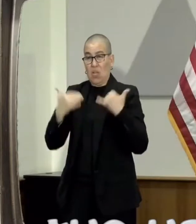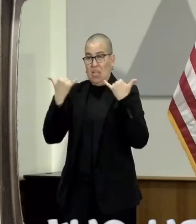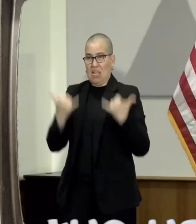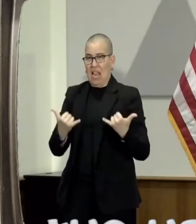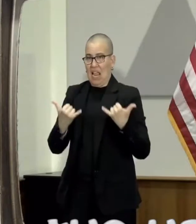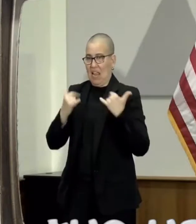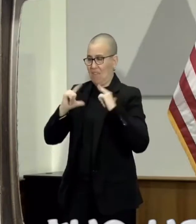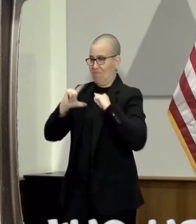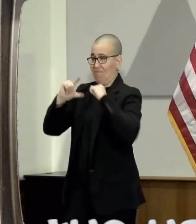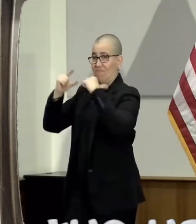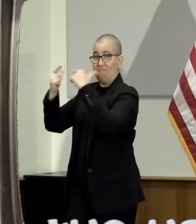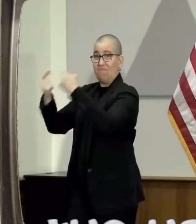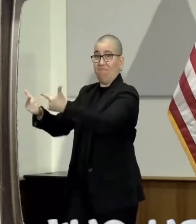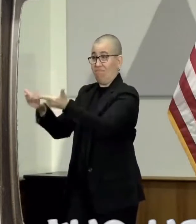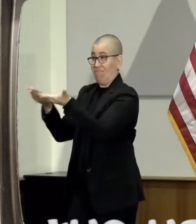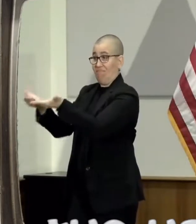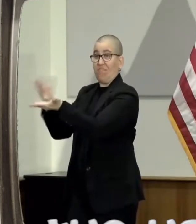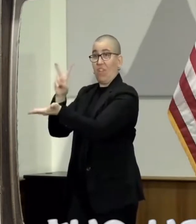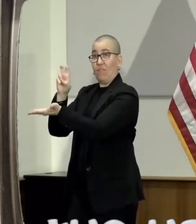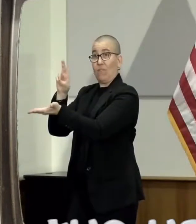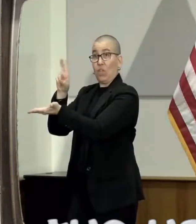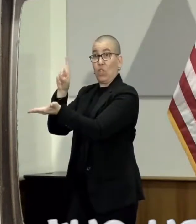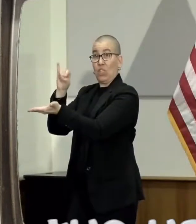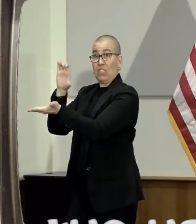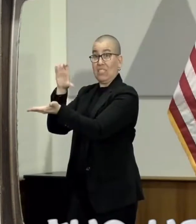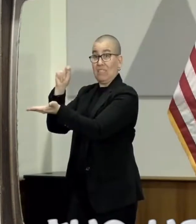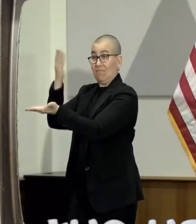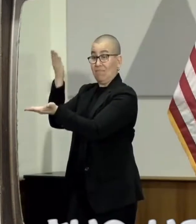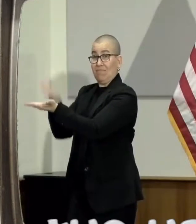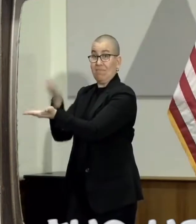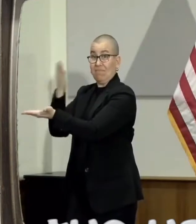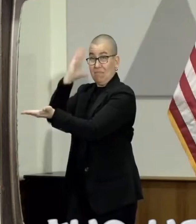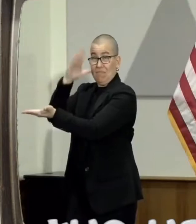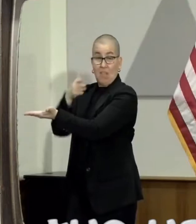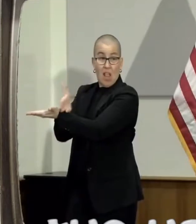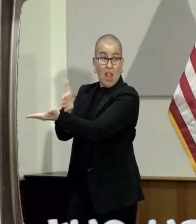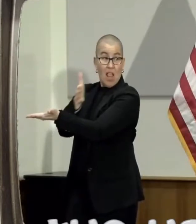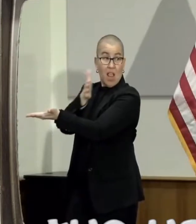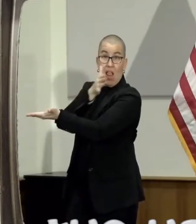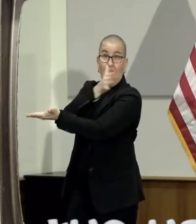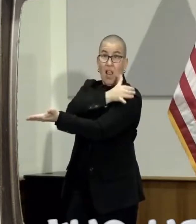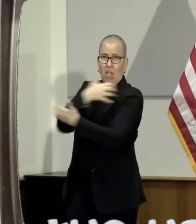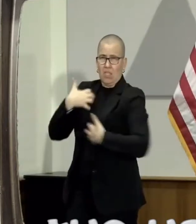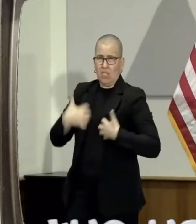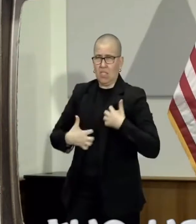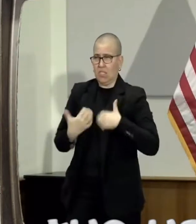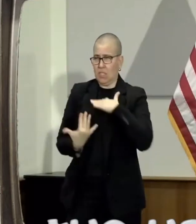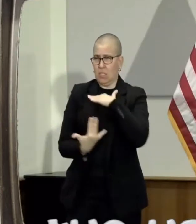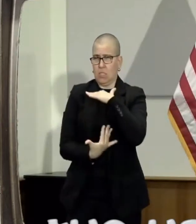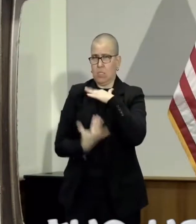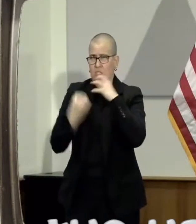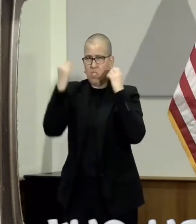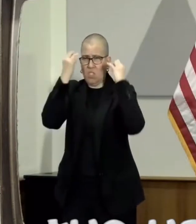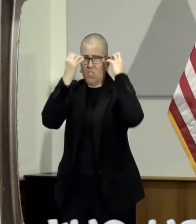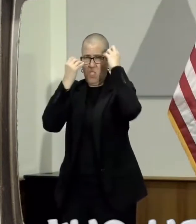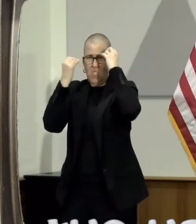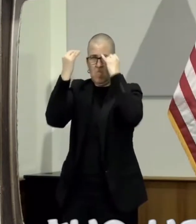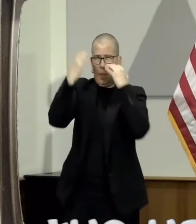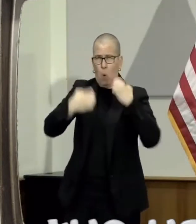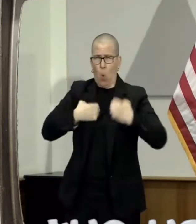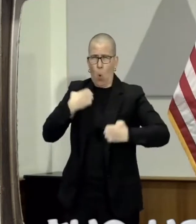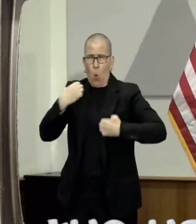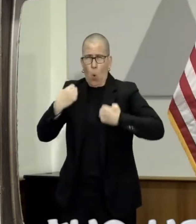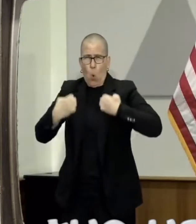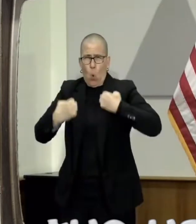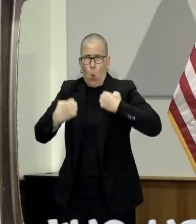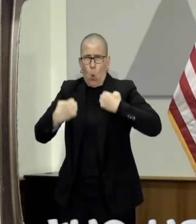Pain and anguish, anger and frustration that is undoubtedly acutely felt by our black and